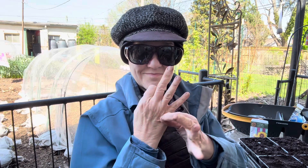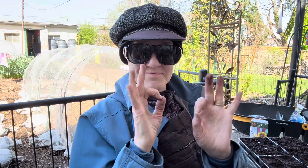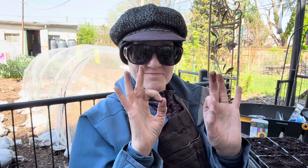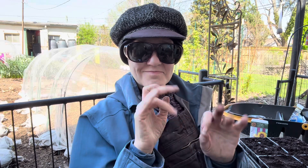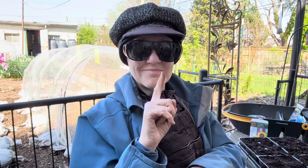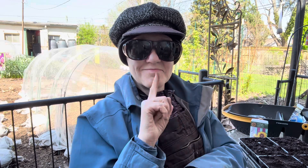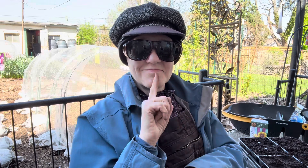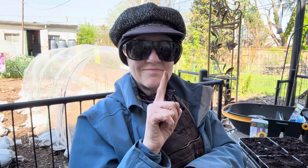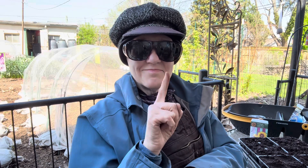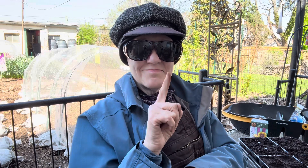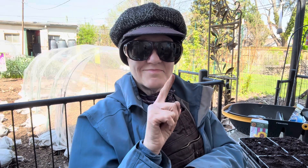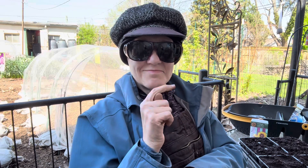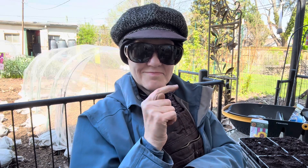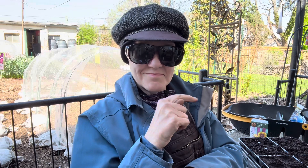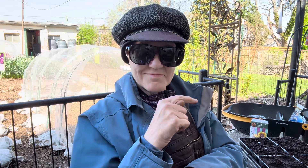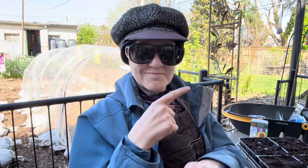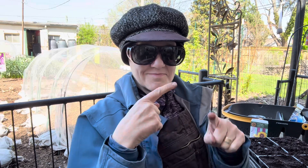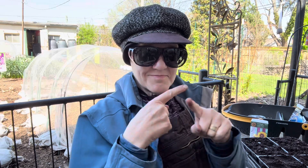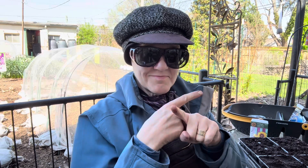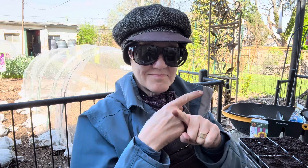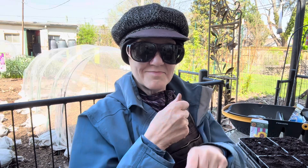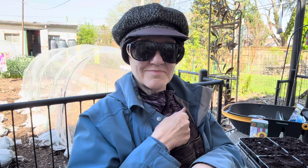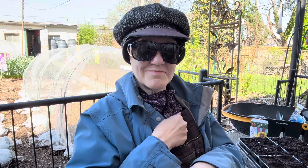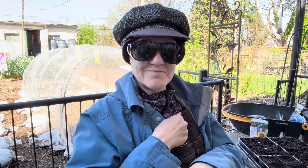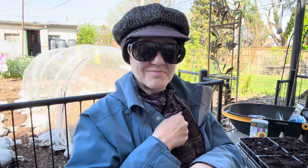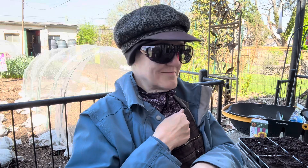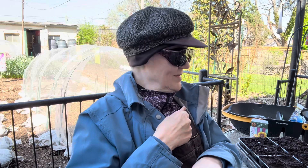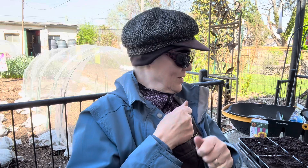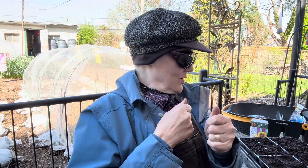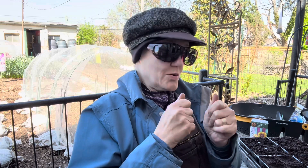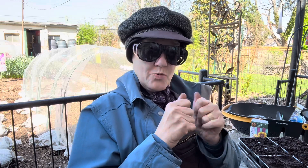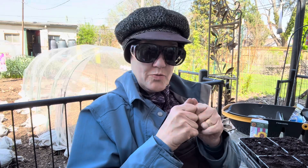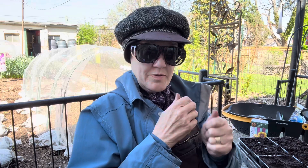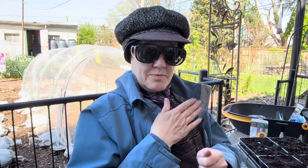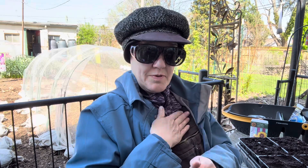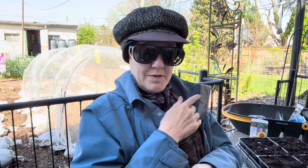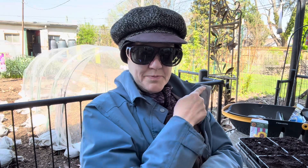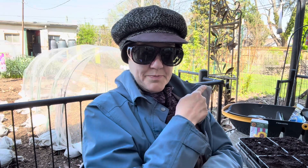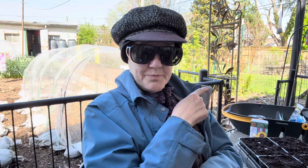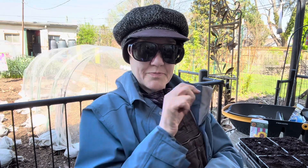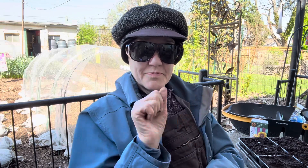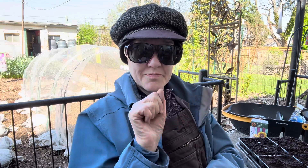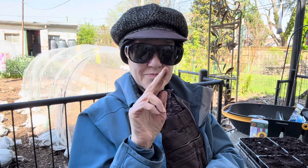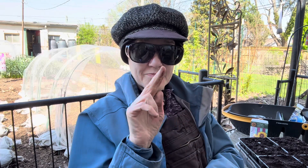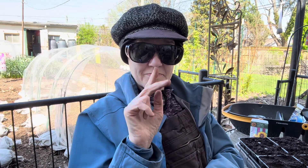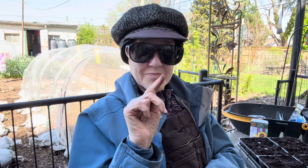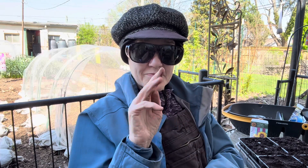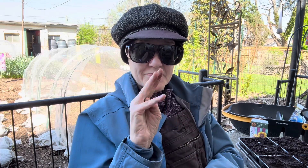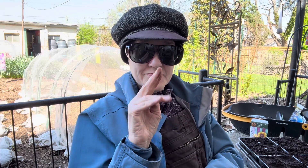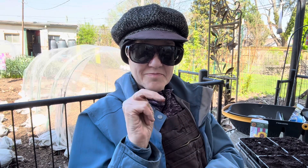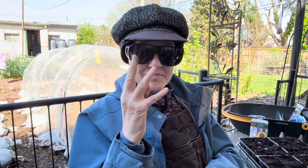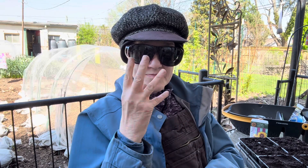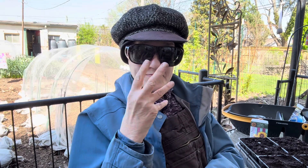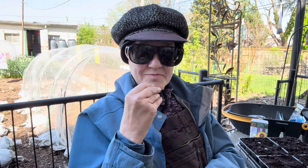giving away all these dwarf sunflowers because they might cross with my autumn beauty that I